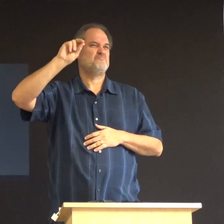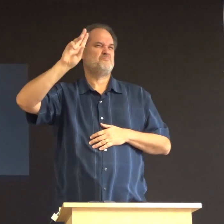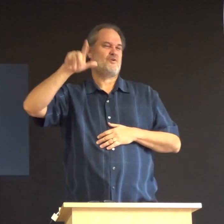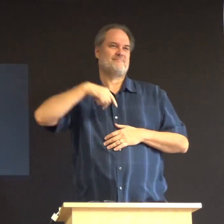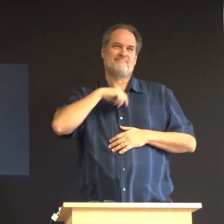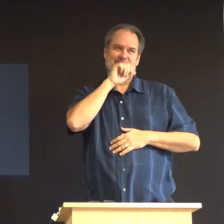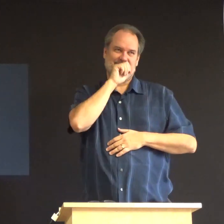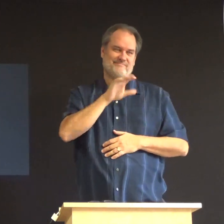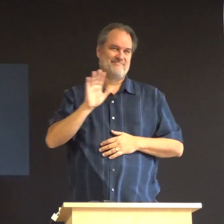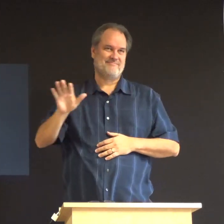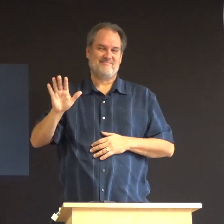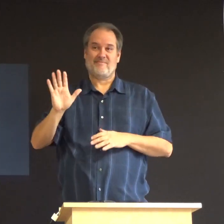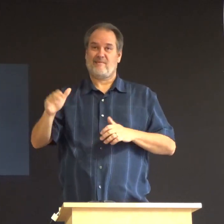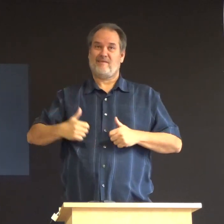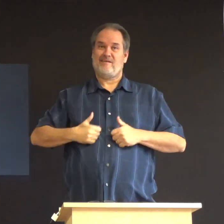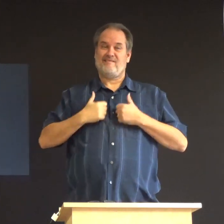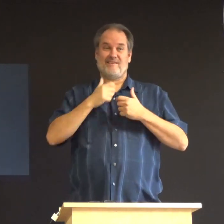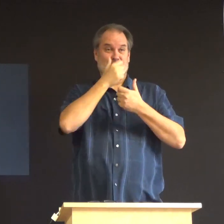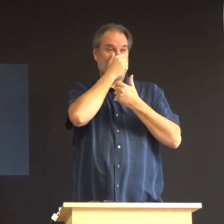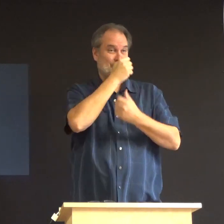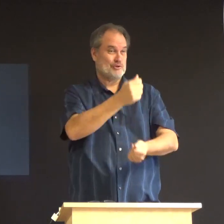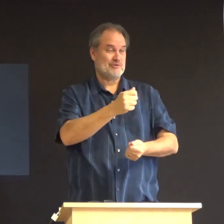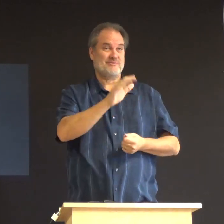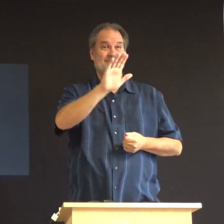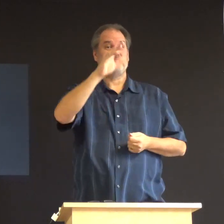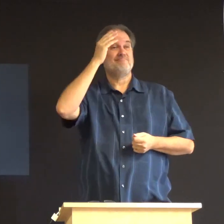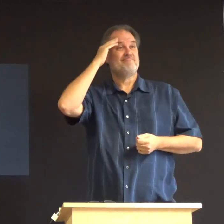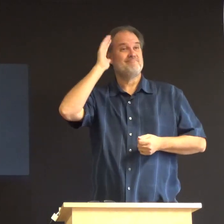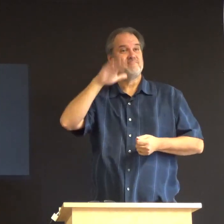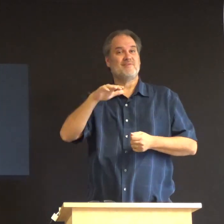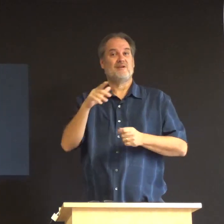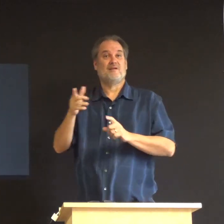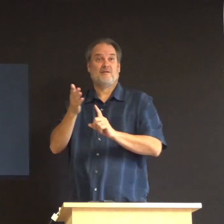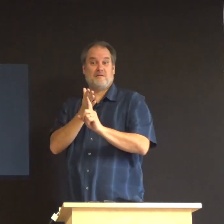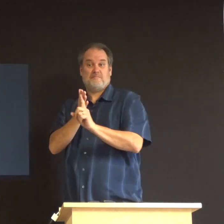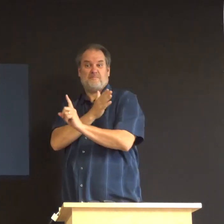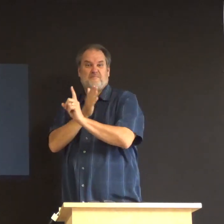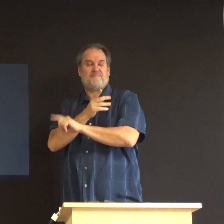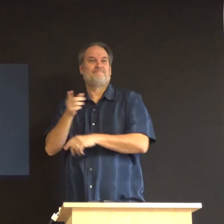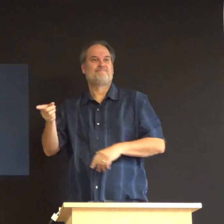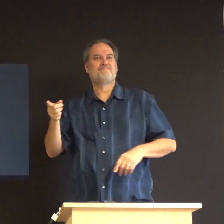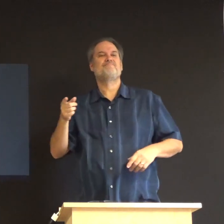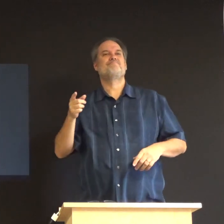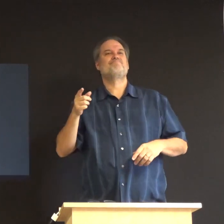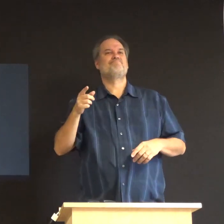Let me tell what Arce is about. I love the way that he heard of life is very interesting.